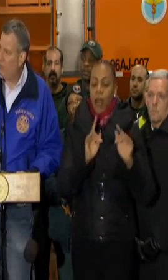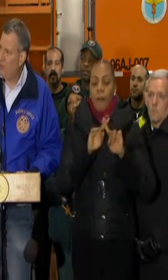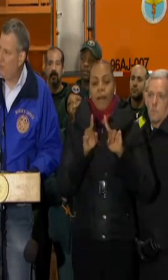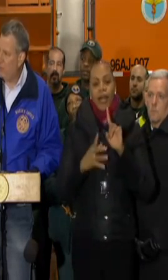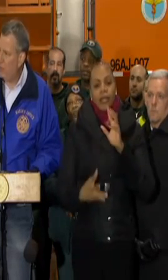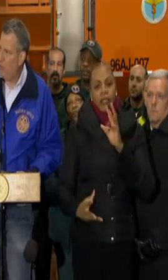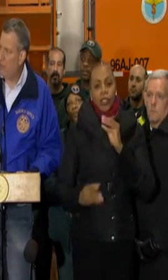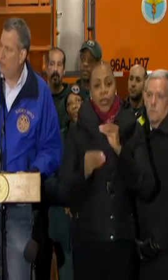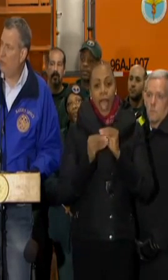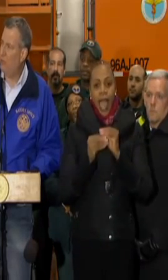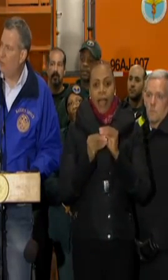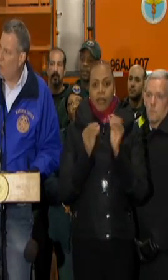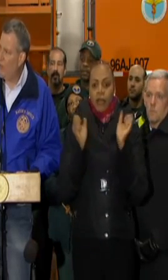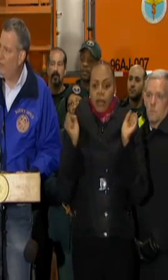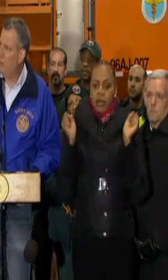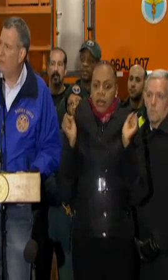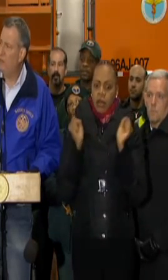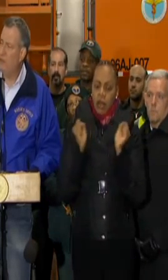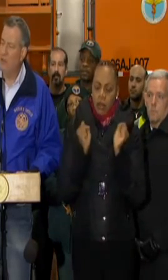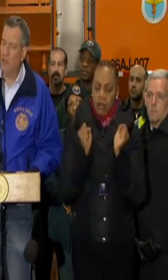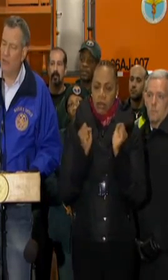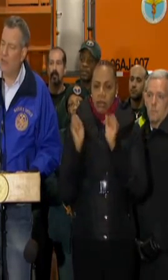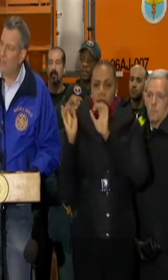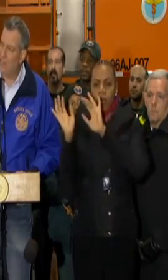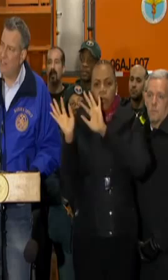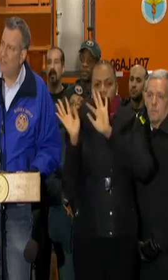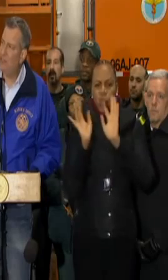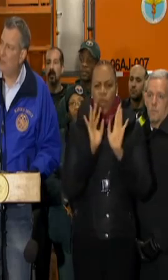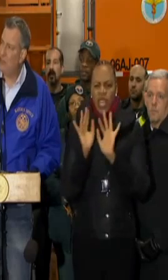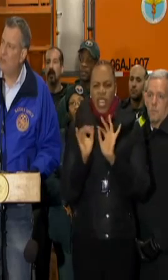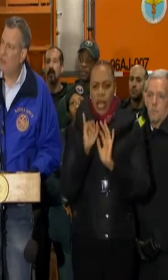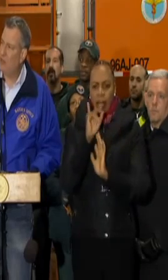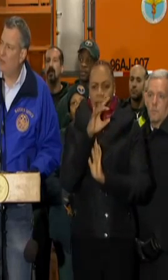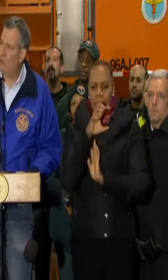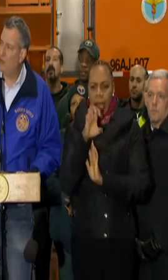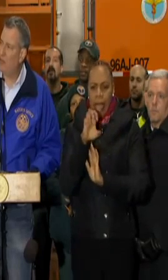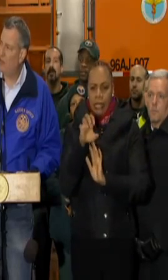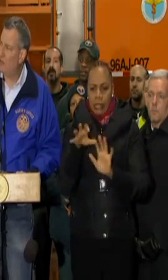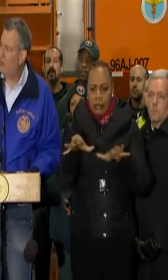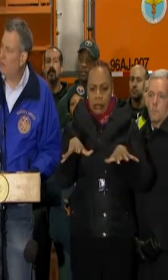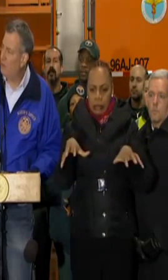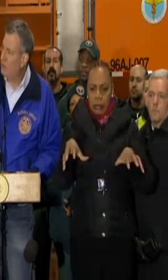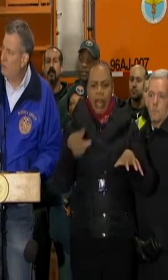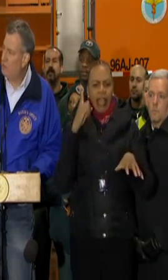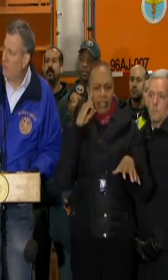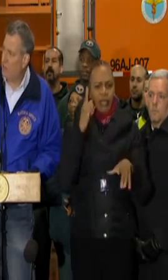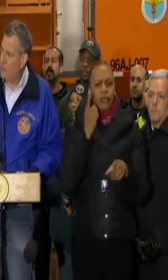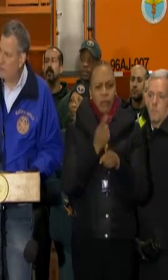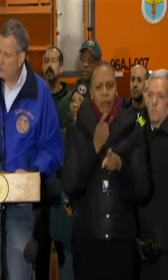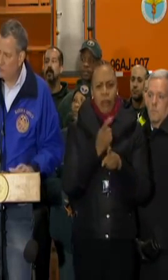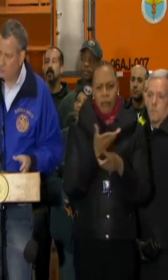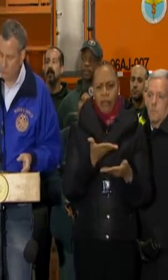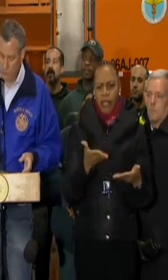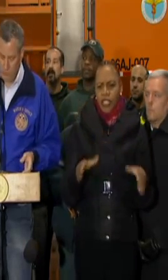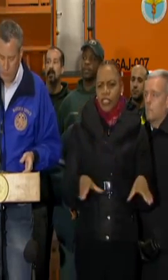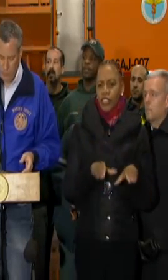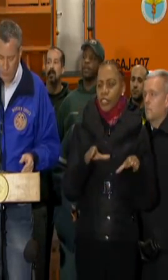cold, the bitter, bitter cold, the wind, the icy conditions, I think it was the right thing to do. Sal?